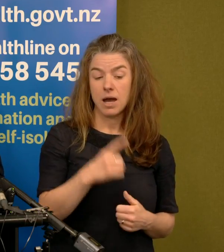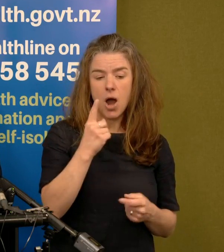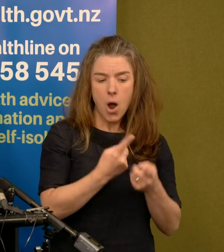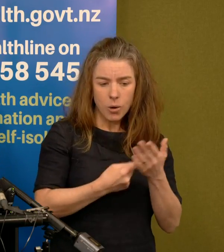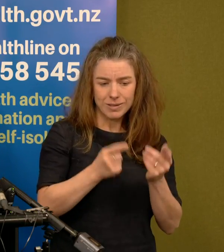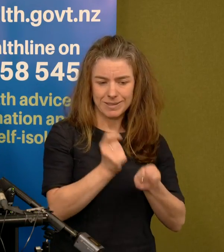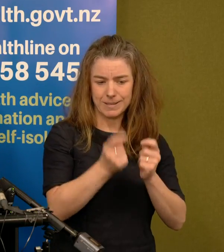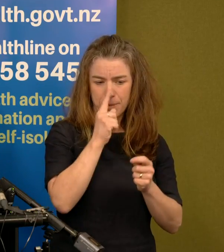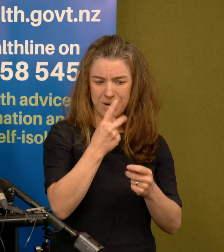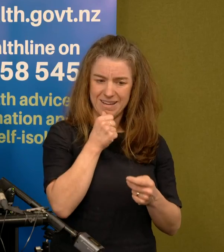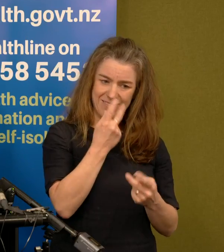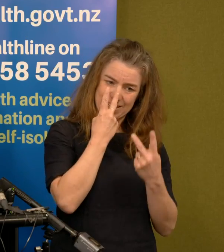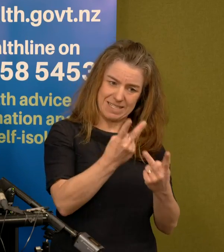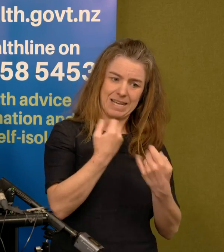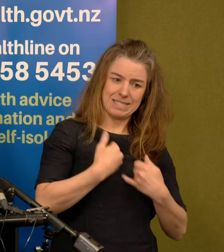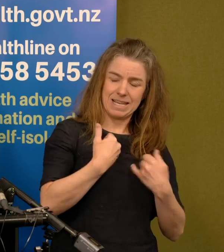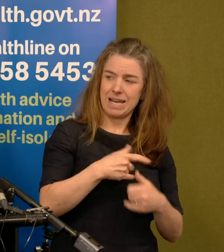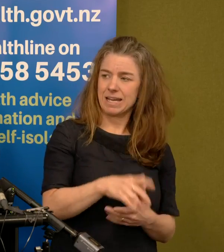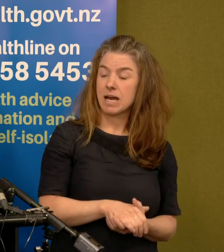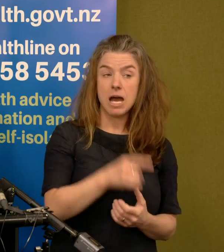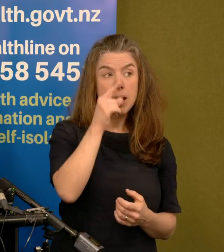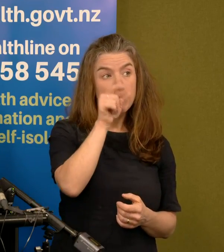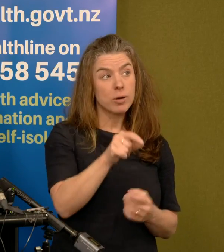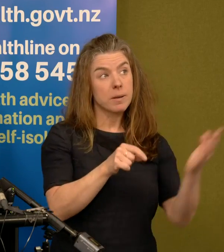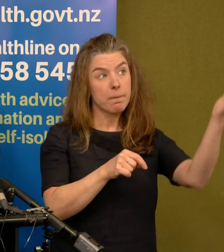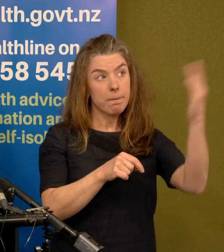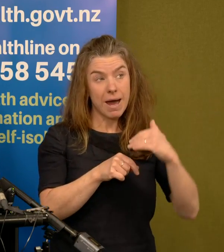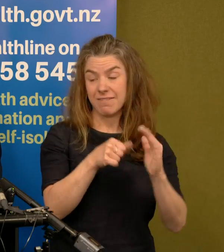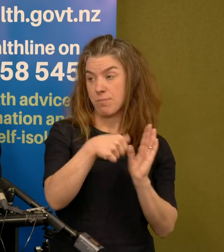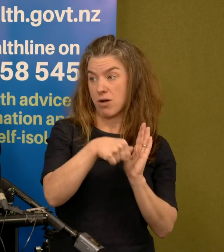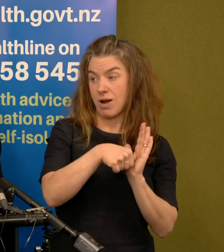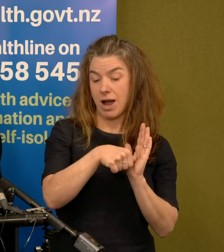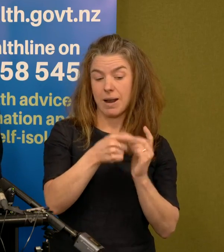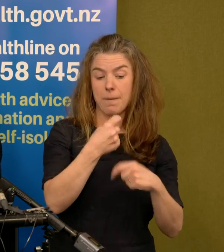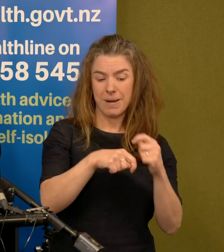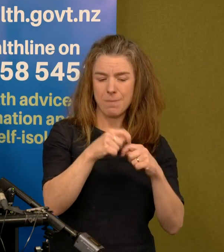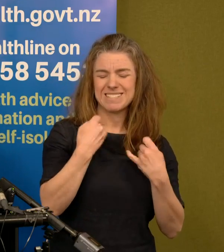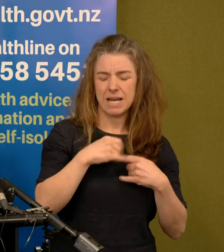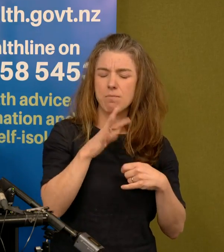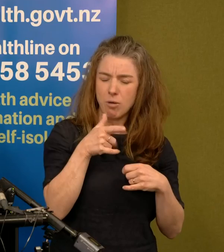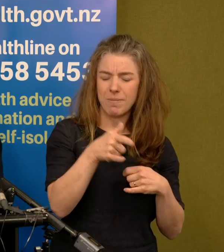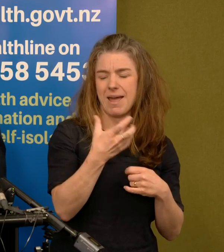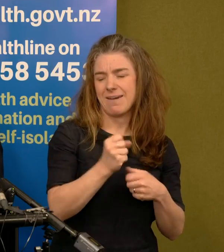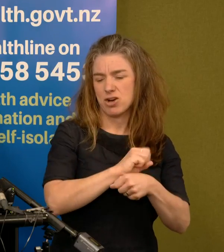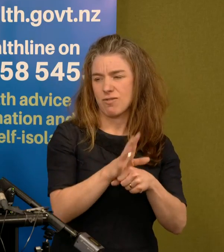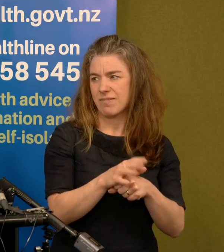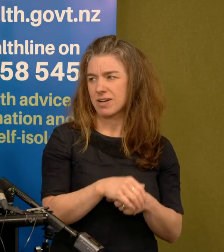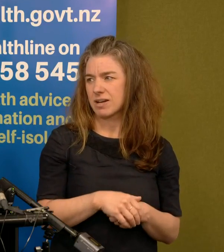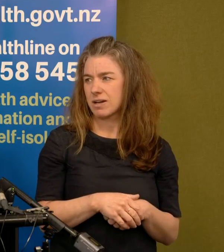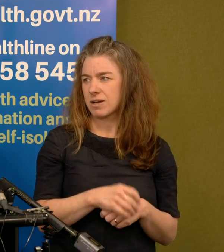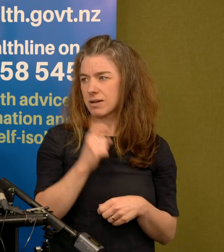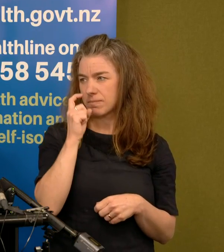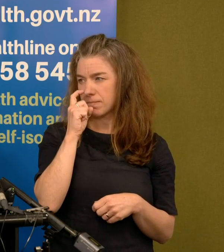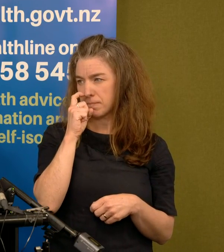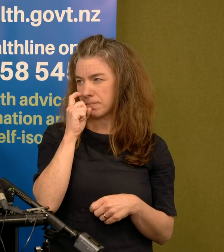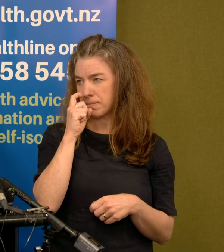symptoms. However, we are presuming that the person who travelled back from Iran and became symptomatic is a probable case. So you won't or you can't retroactively test